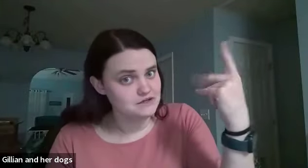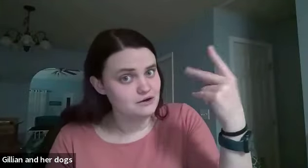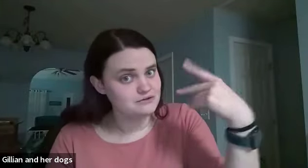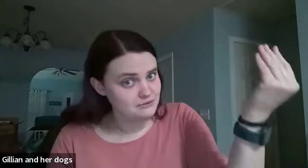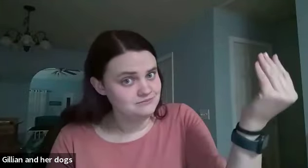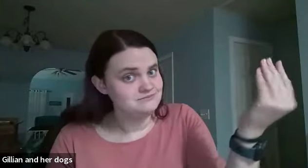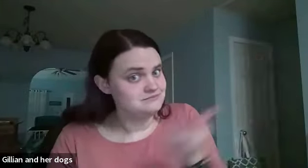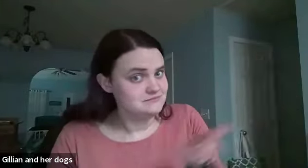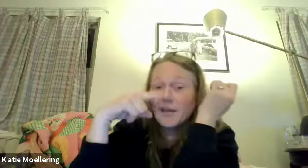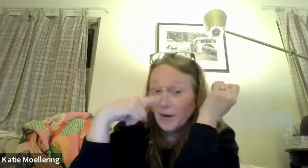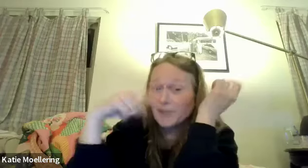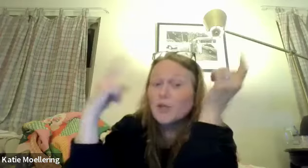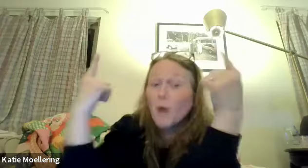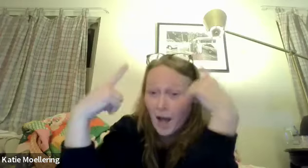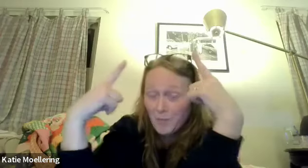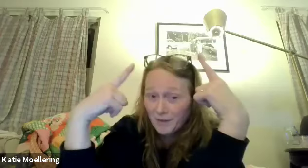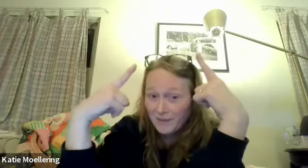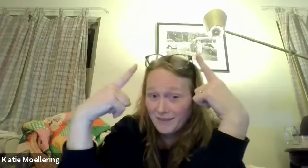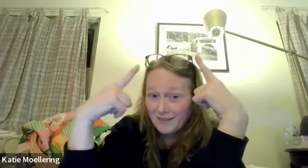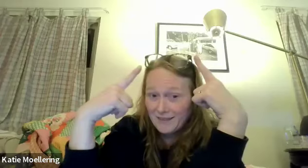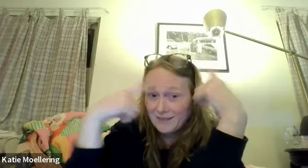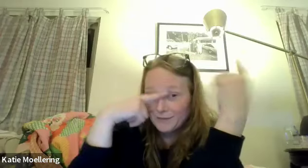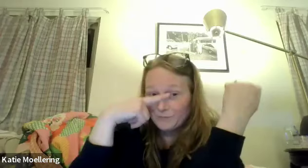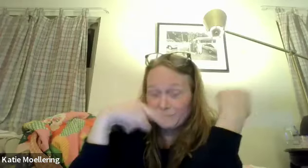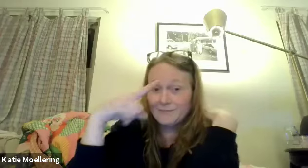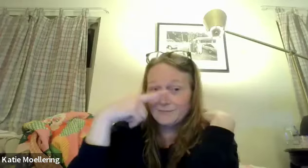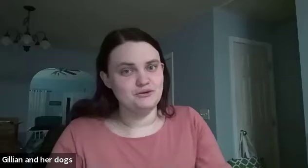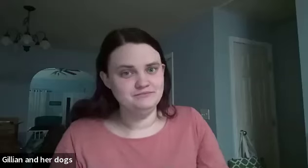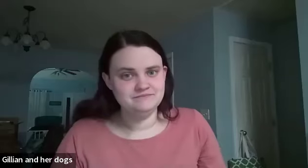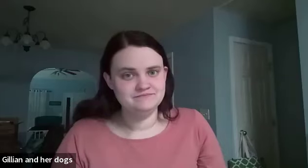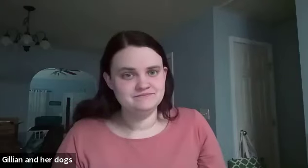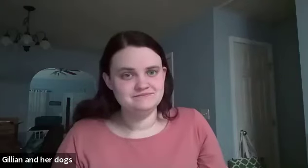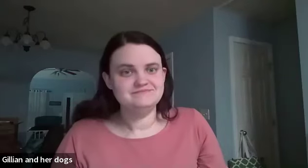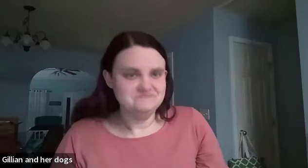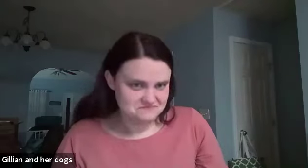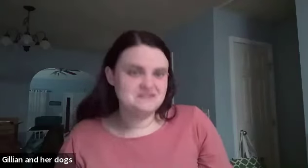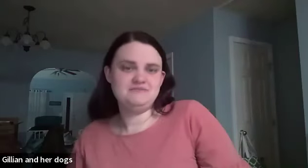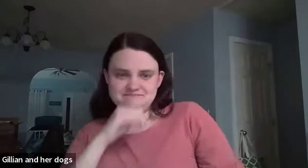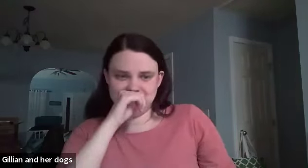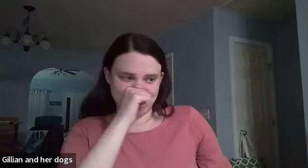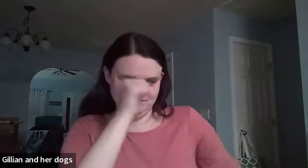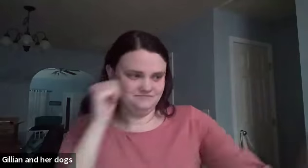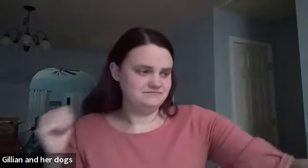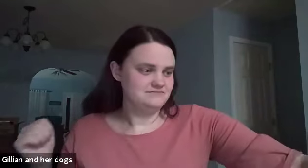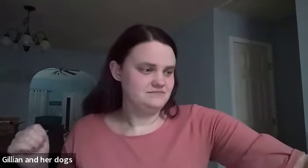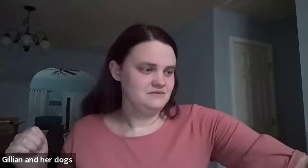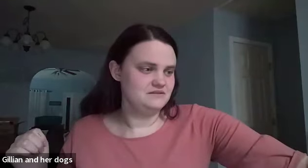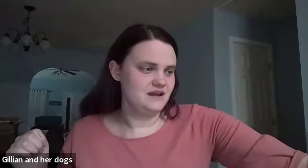dog goes out. Okay, your eyebrows go up. Yes, yes, because it's a yes or no. Yes. Okay. Yeah.